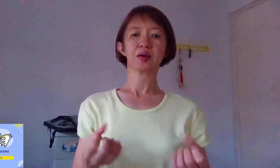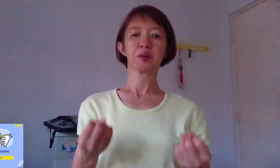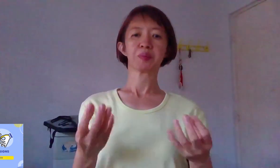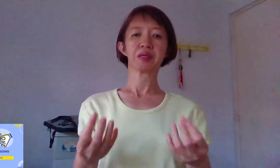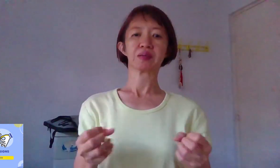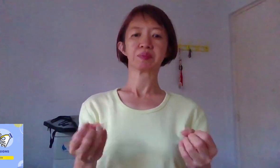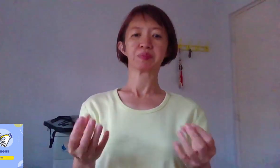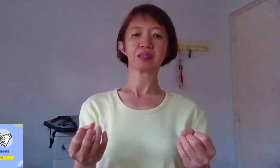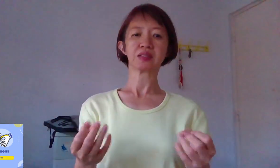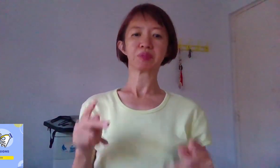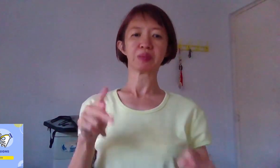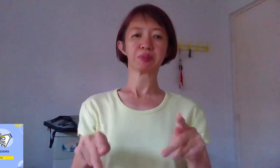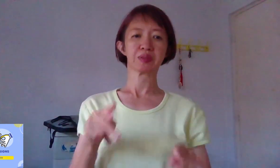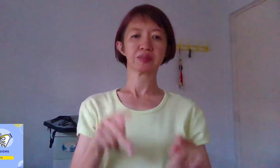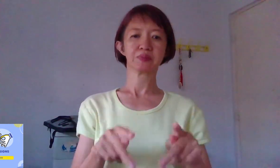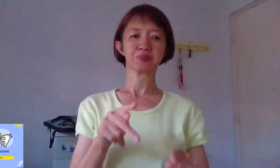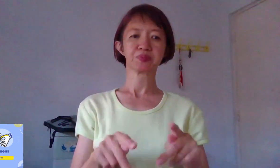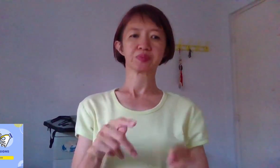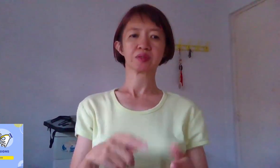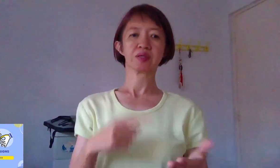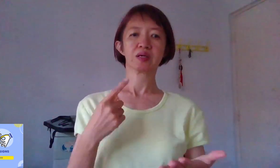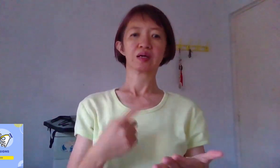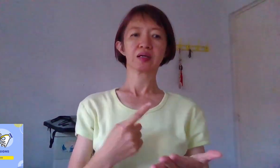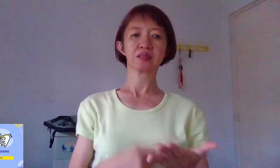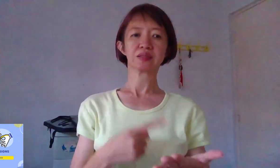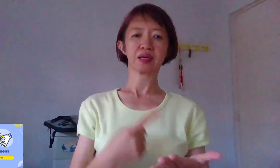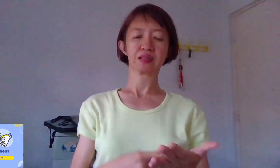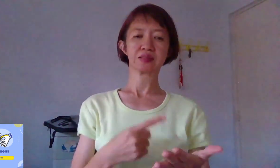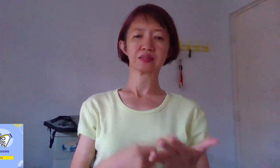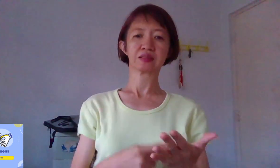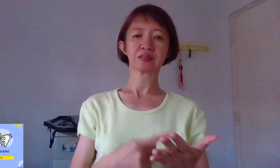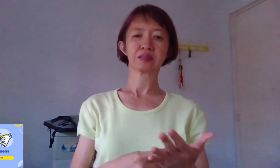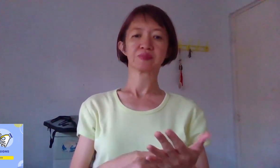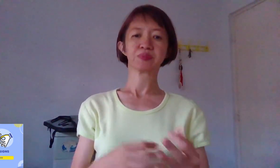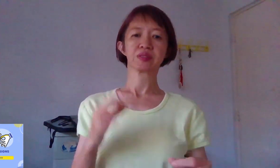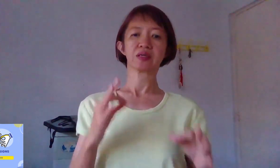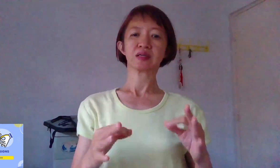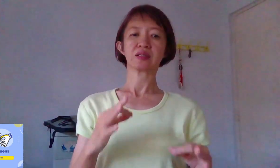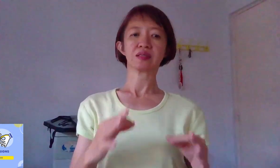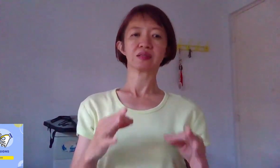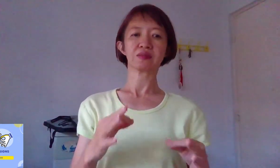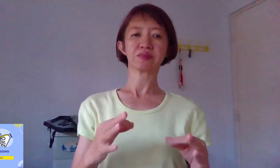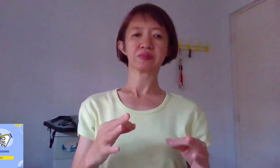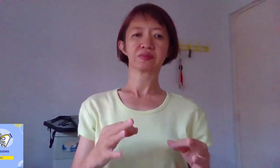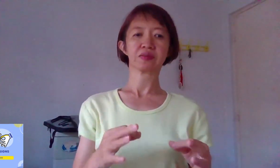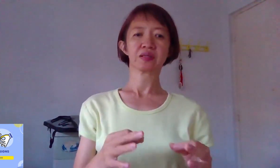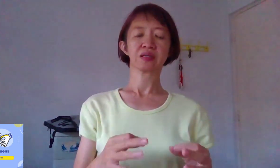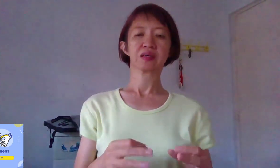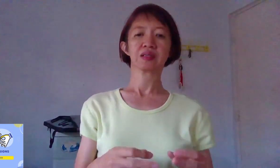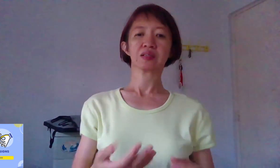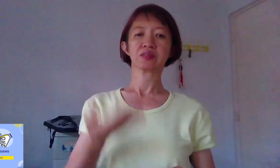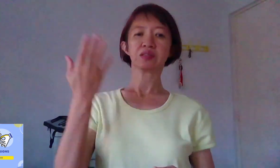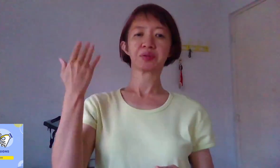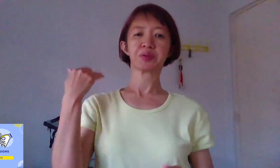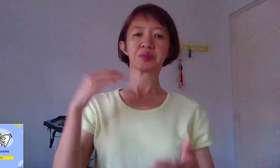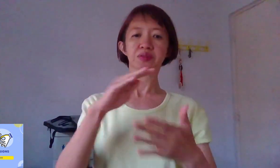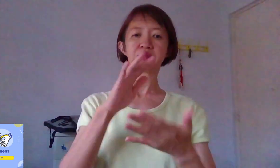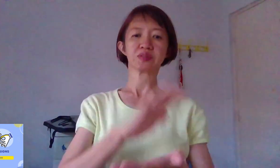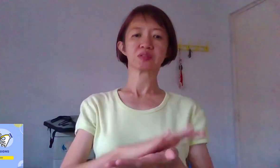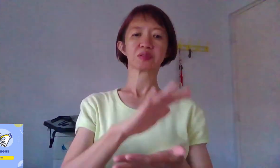Now, many people are discussing if the old